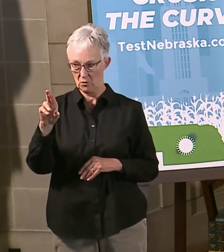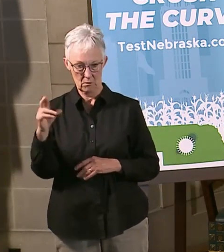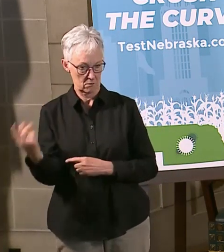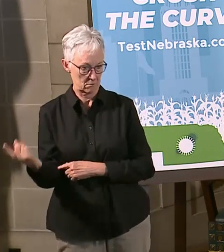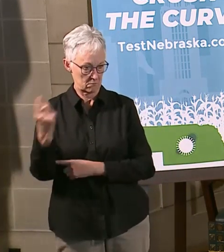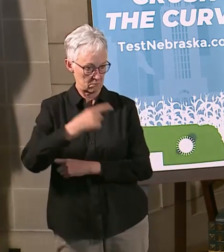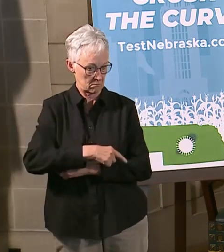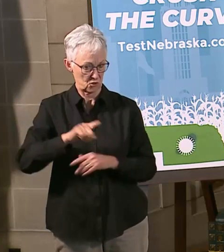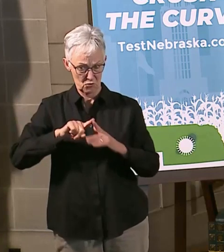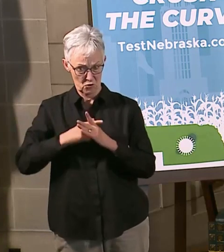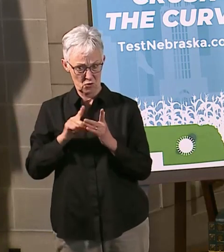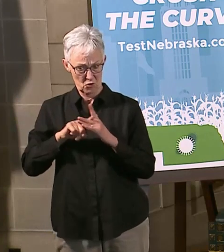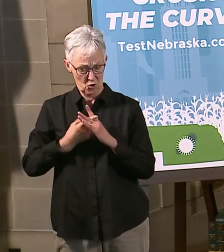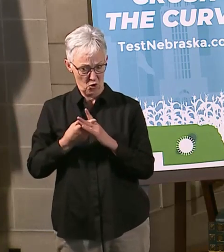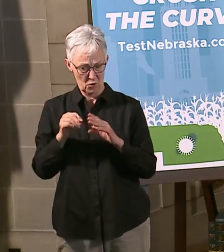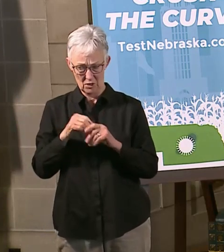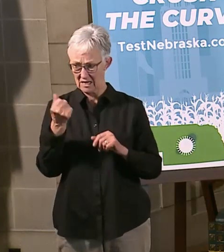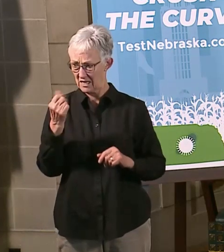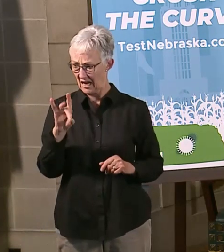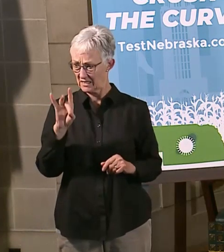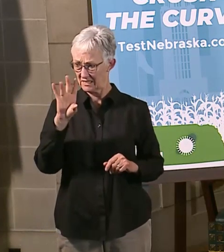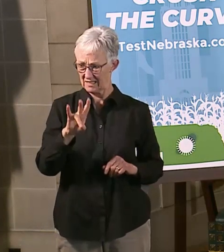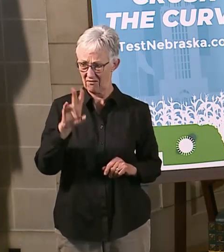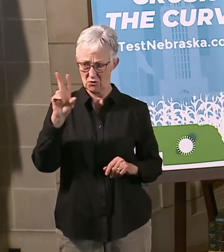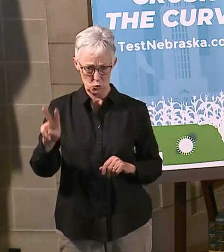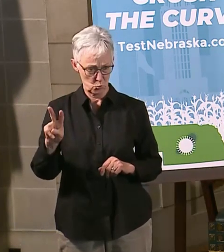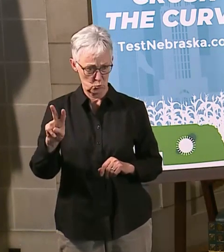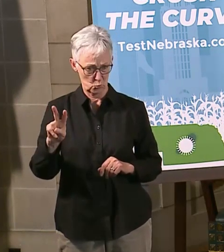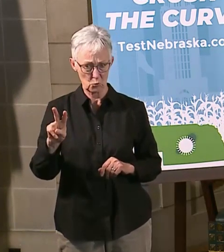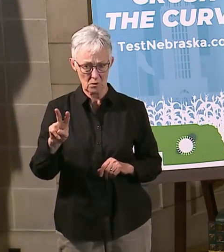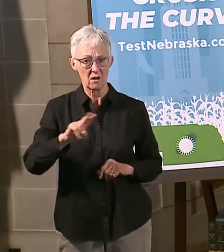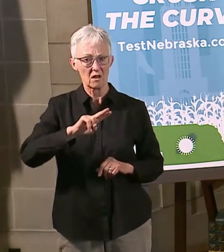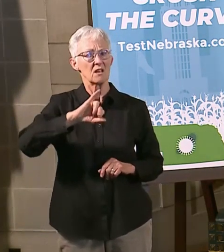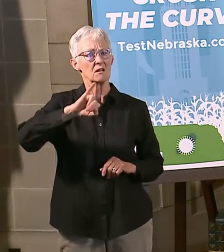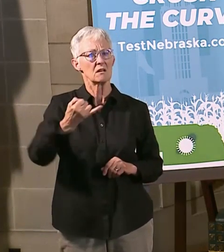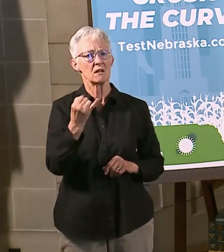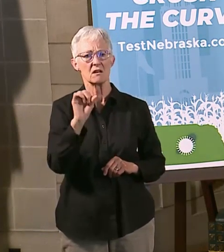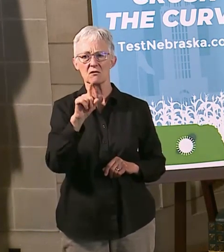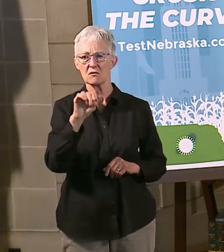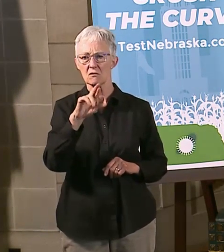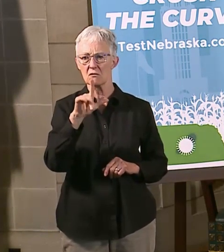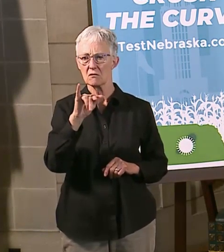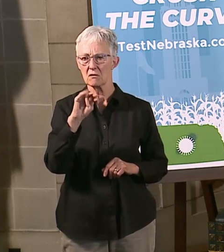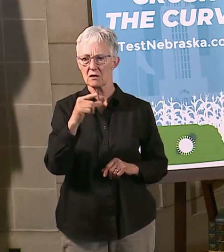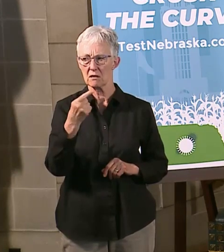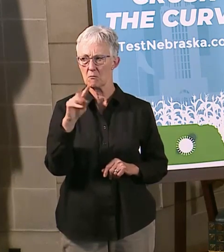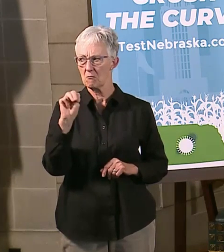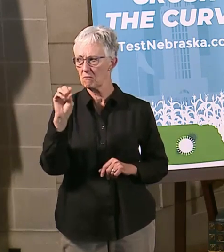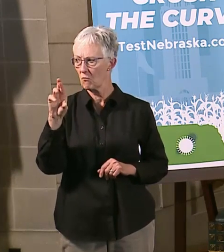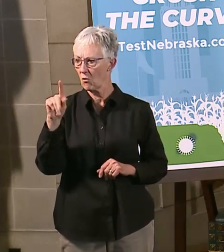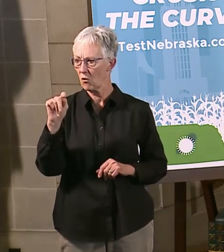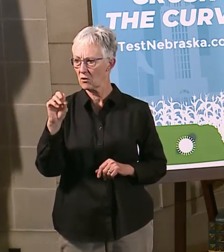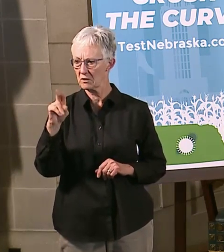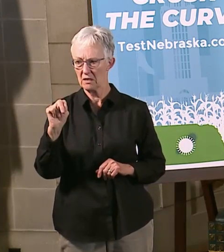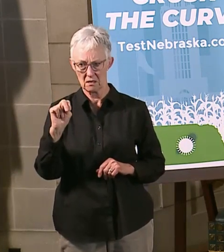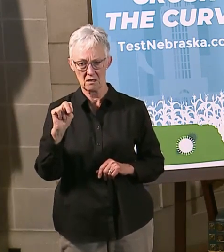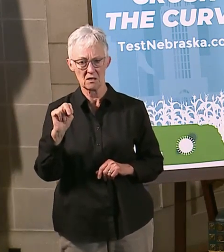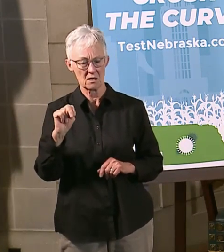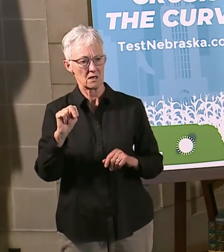in 1872 by J. Sterling Morton to plant trees. So it's a great reminder to plant trees and